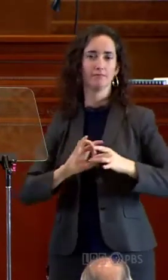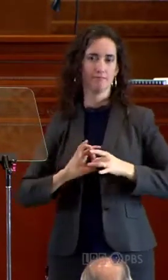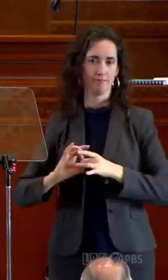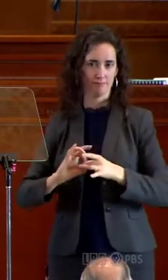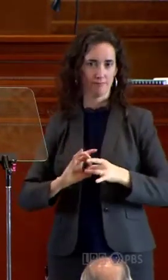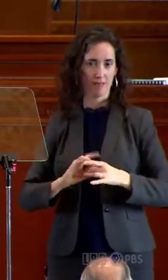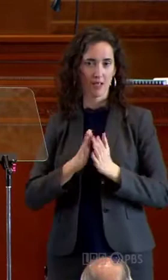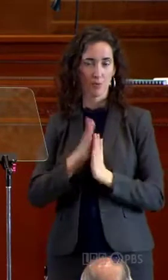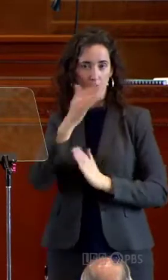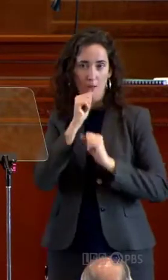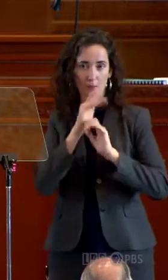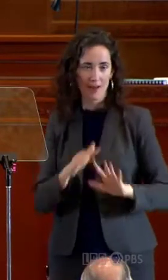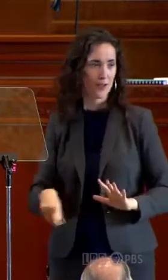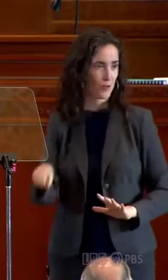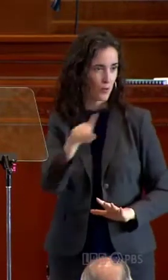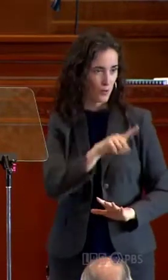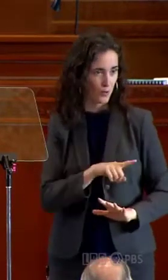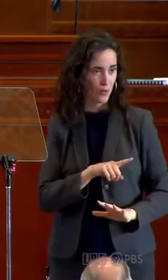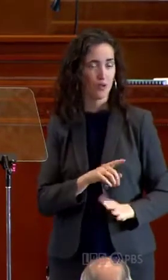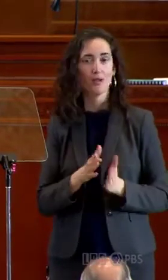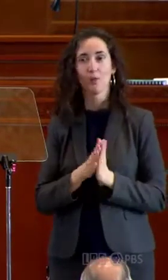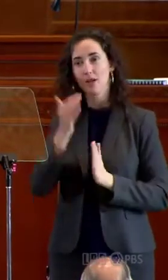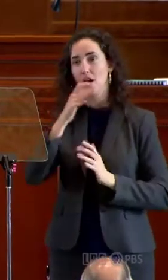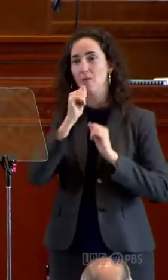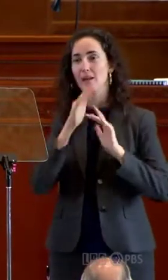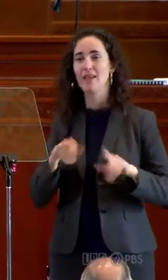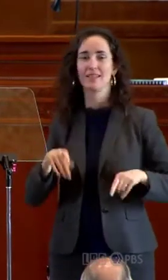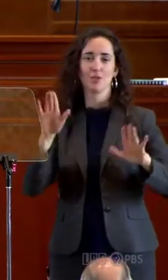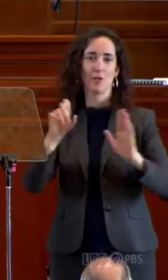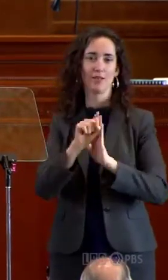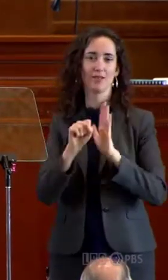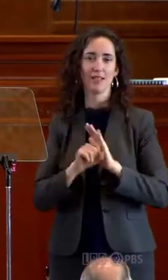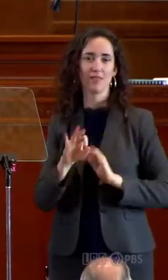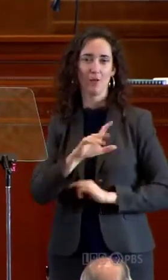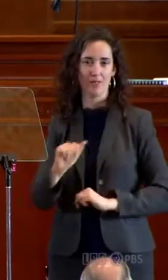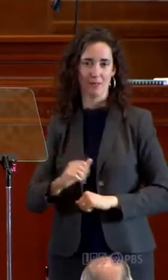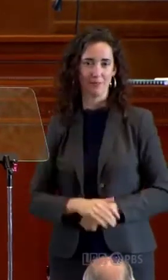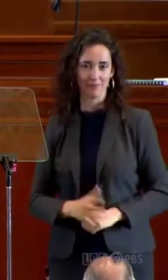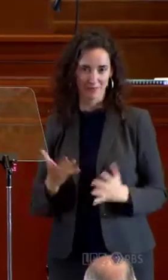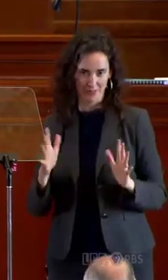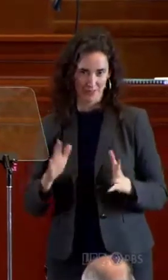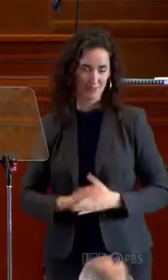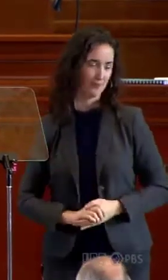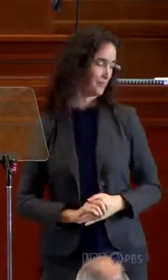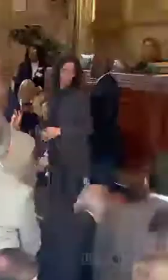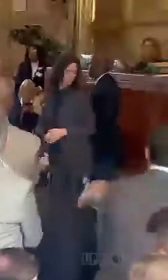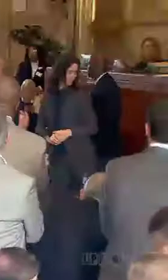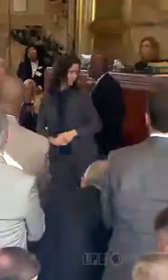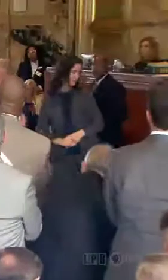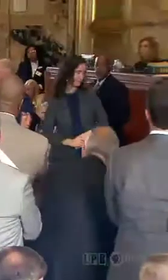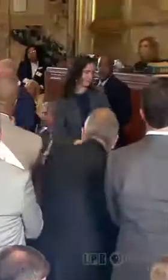May God bless you, and may God bless the great state of Louisiana. Thank you.